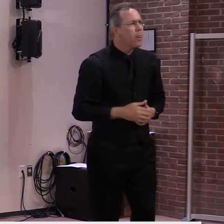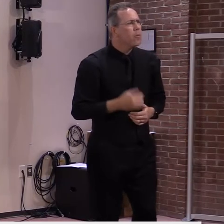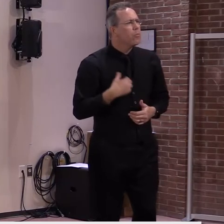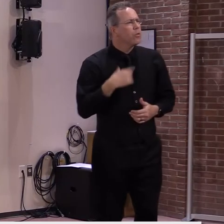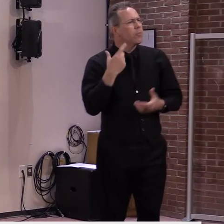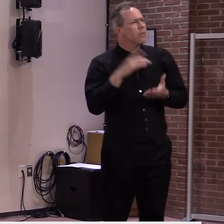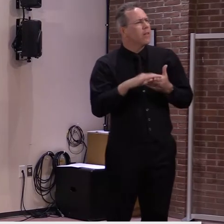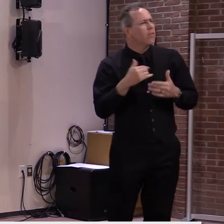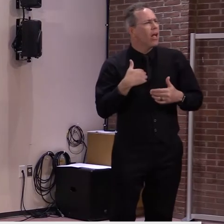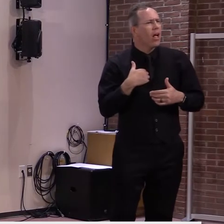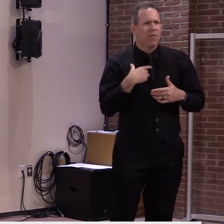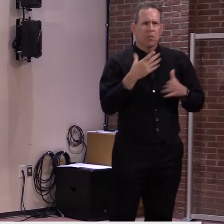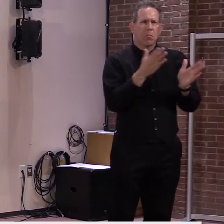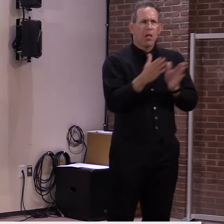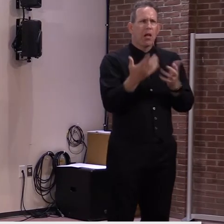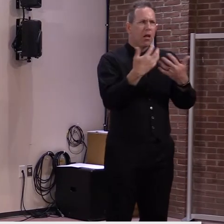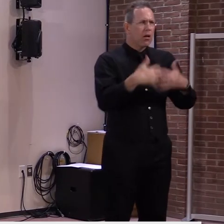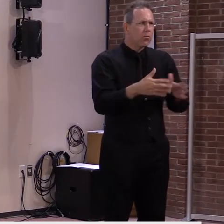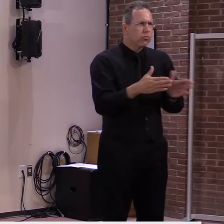good plan. But